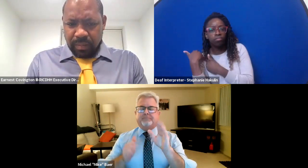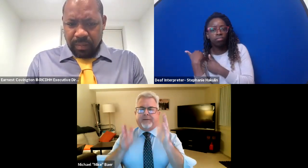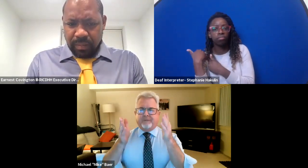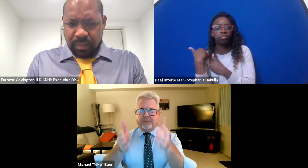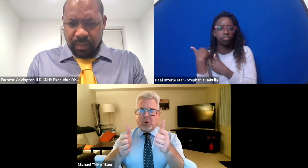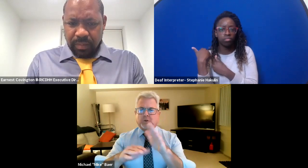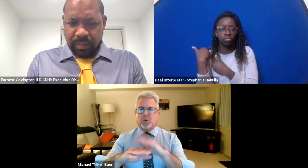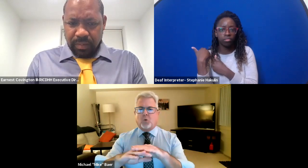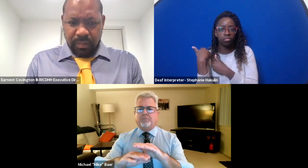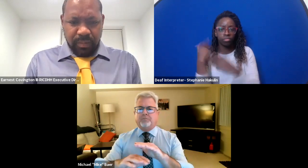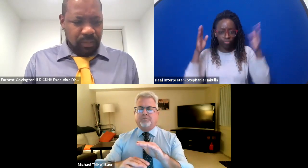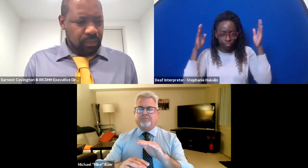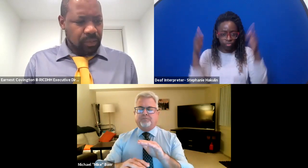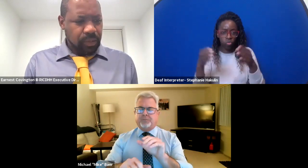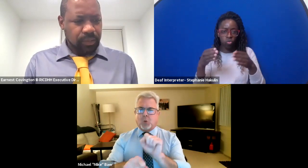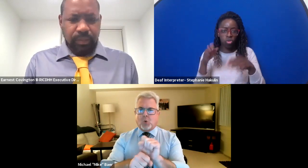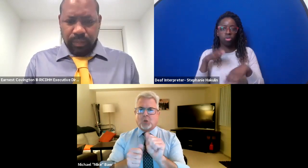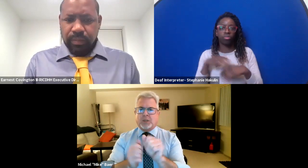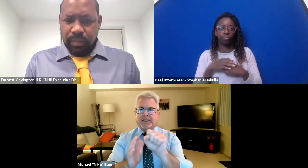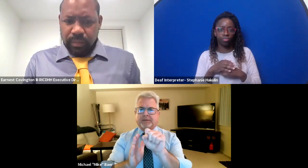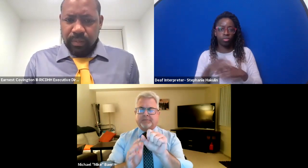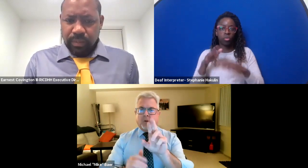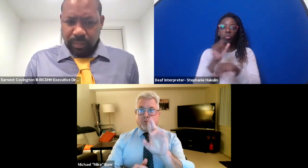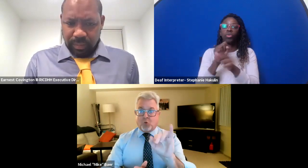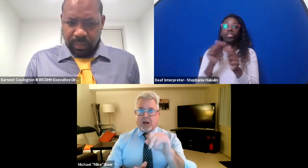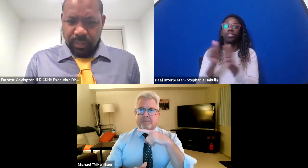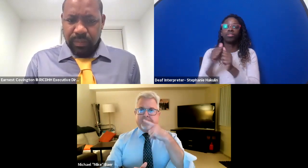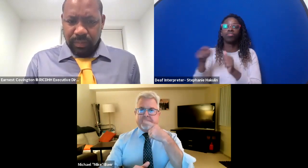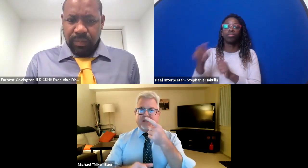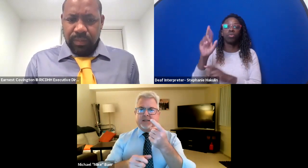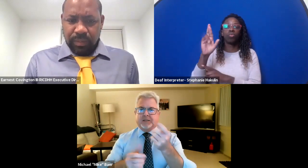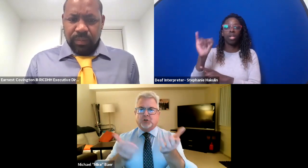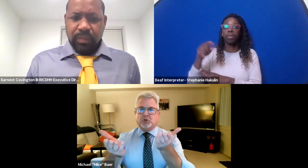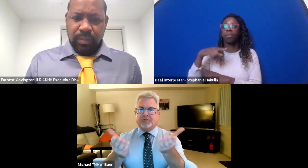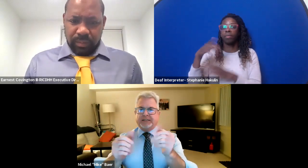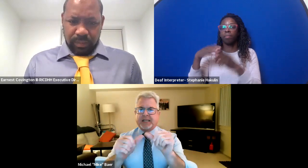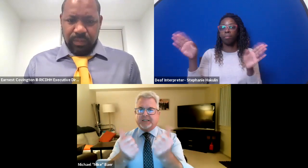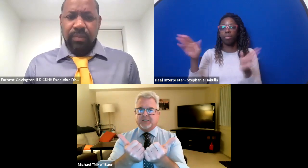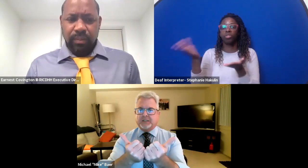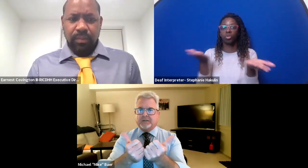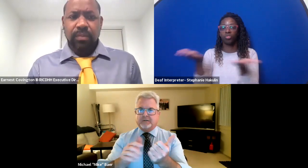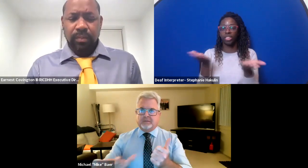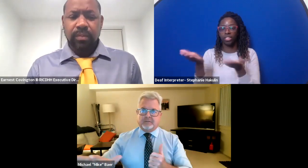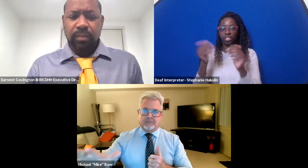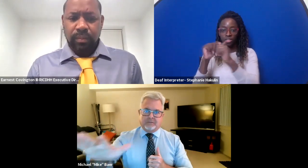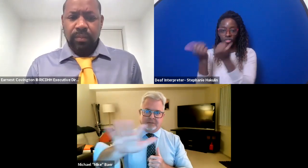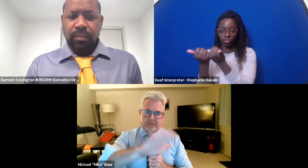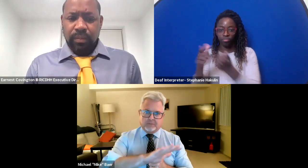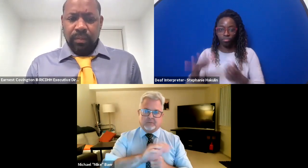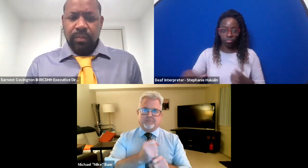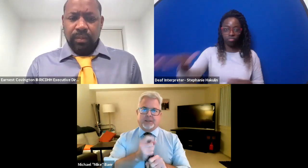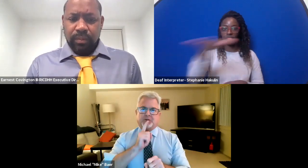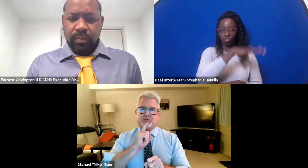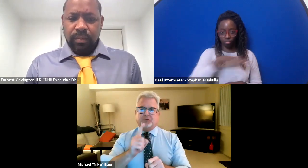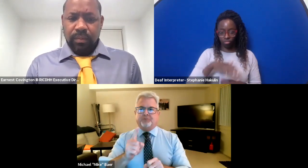my major amount of work is focused on working with public services in the state of Rhode